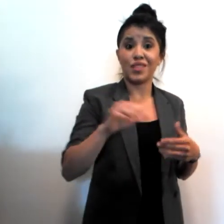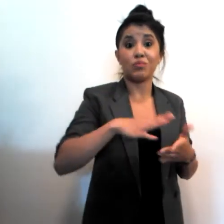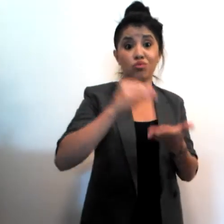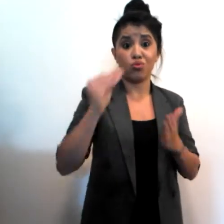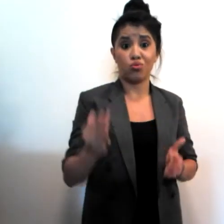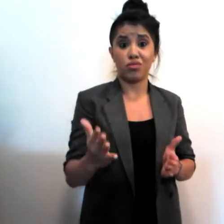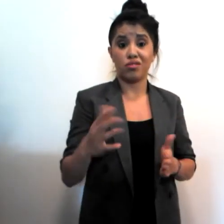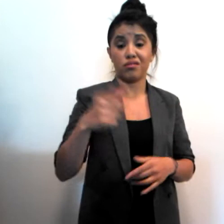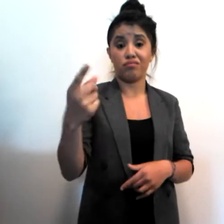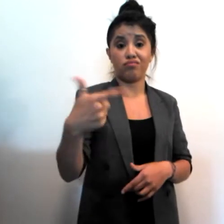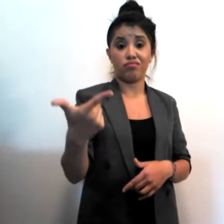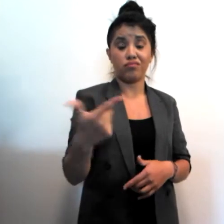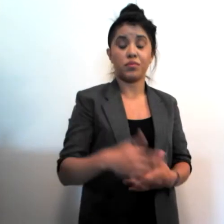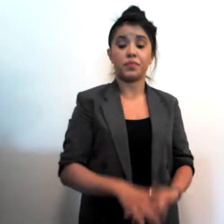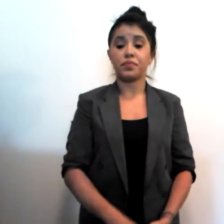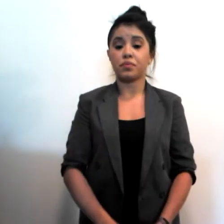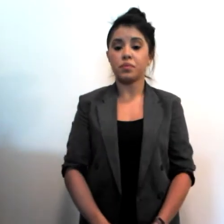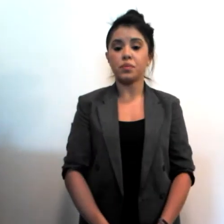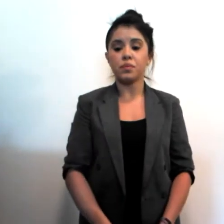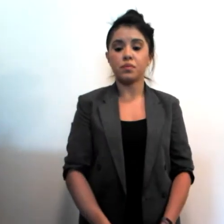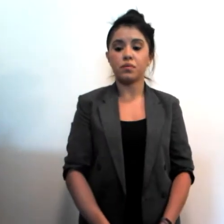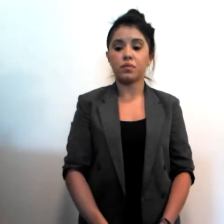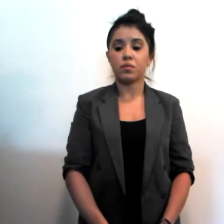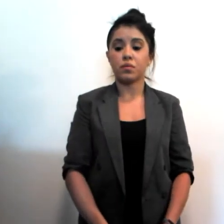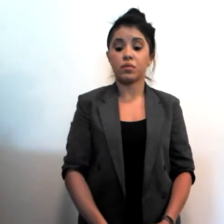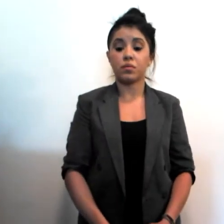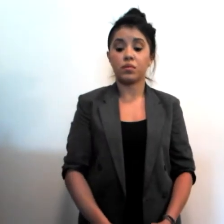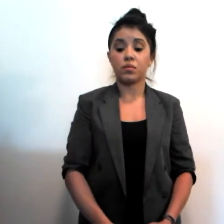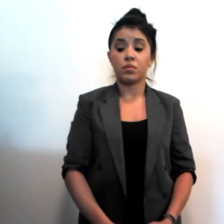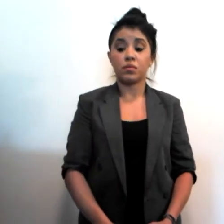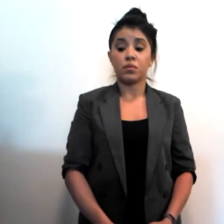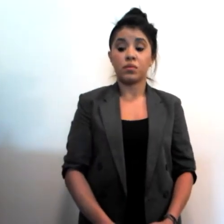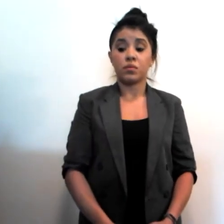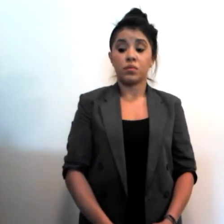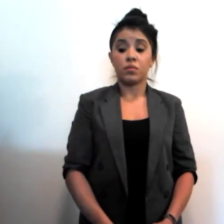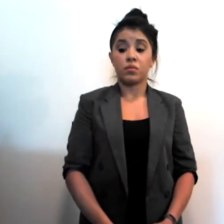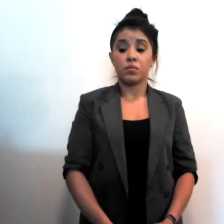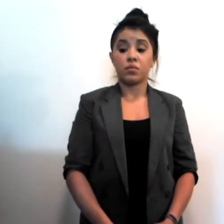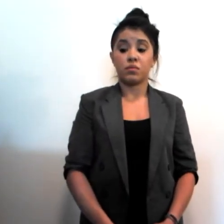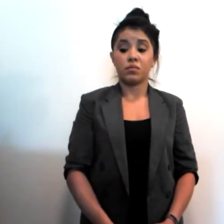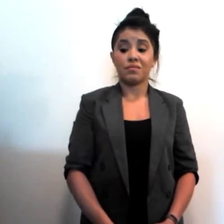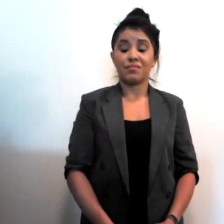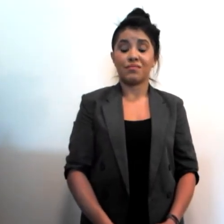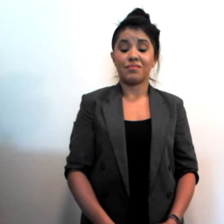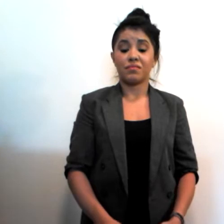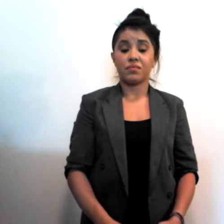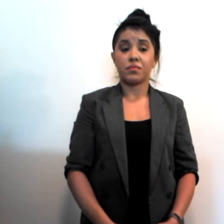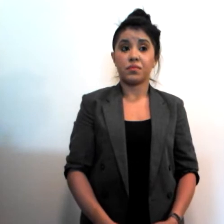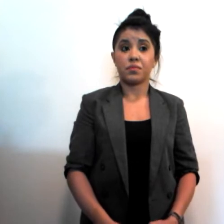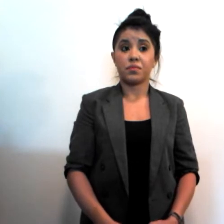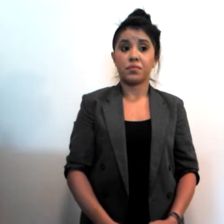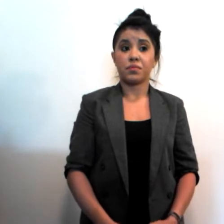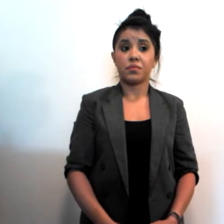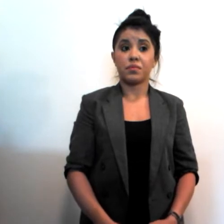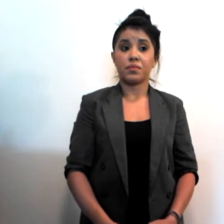challenge students' self-esteem and impact negatively on the student's relationship with peers. I recalled